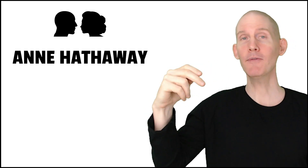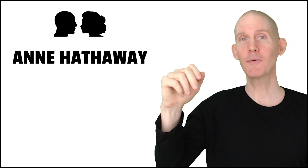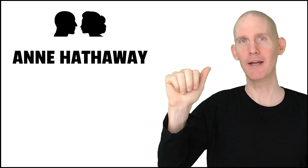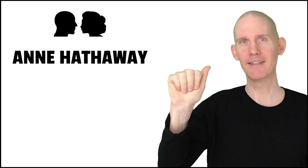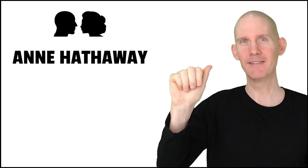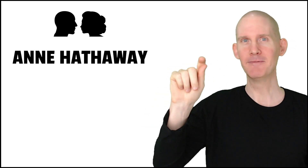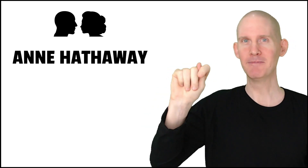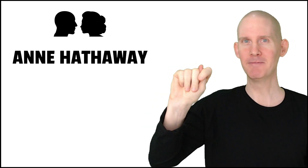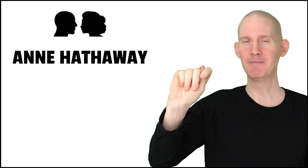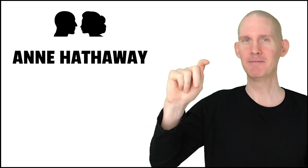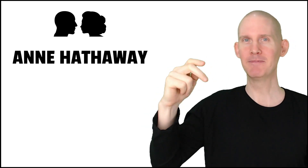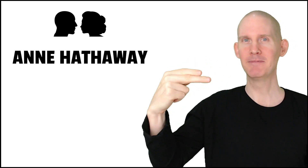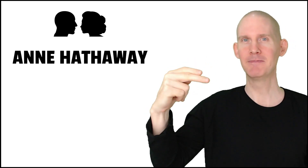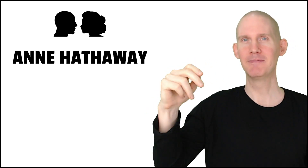Hathaway.